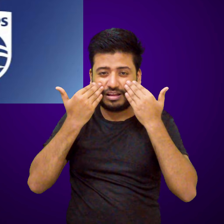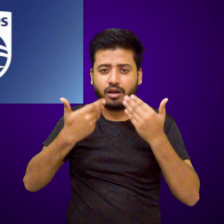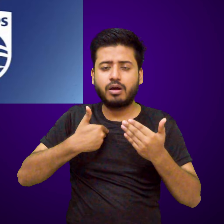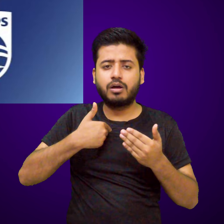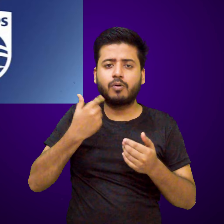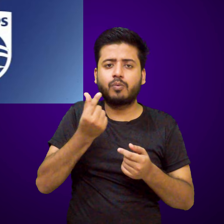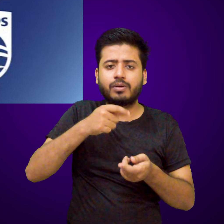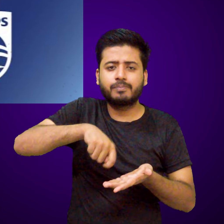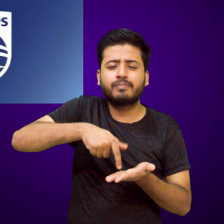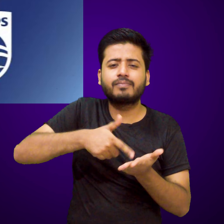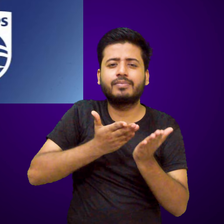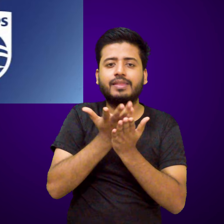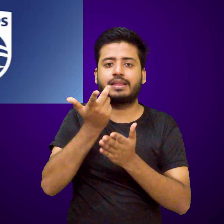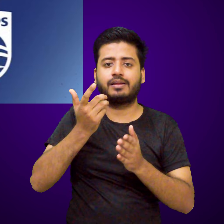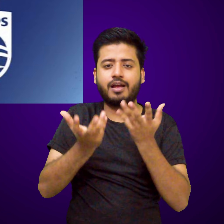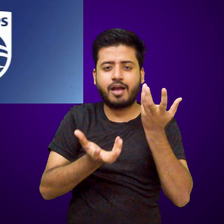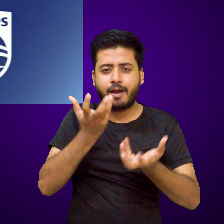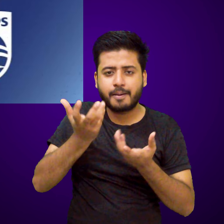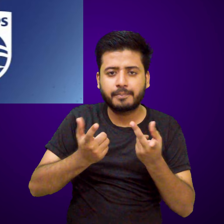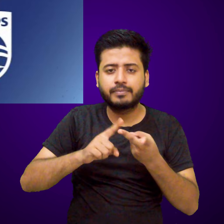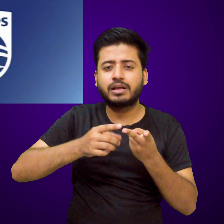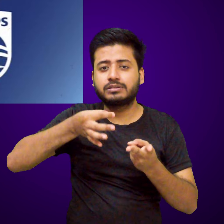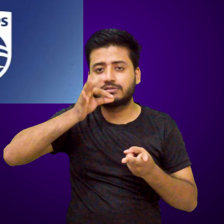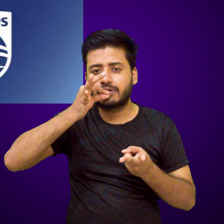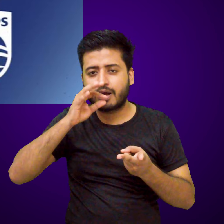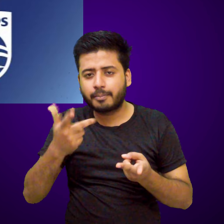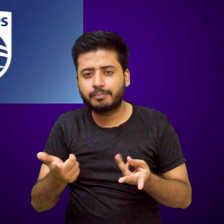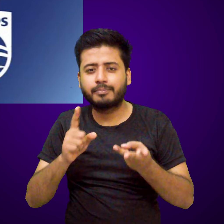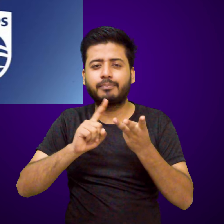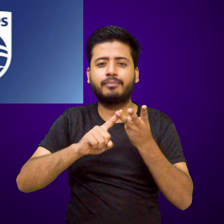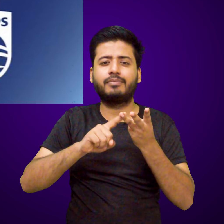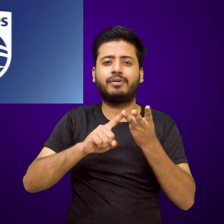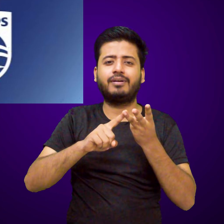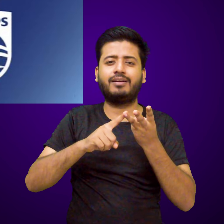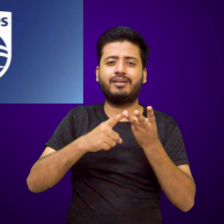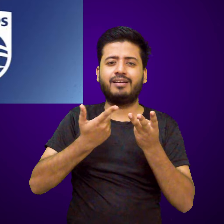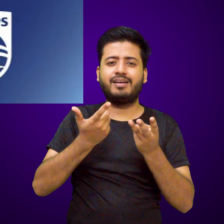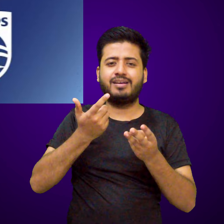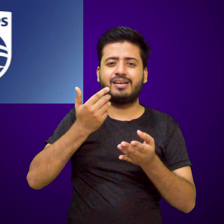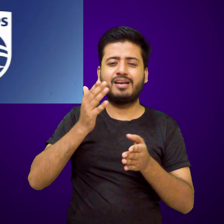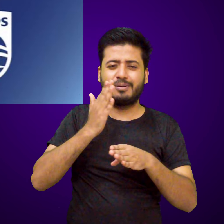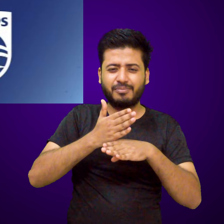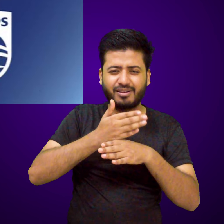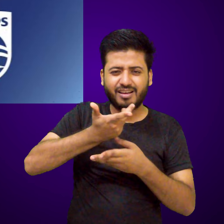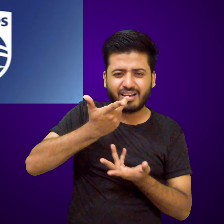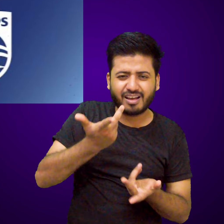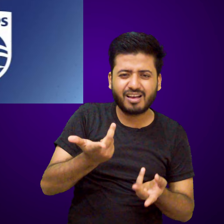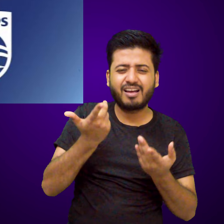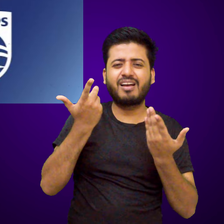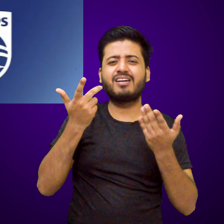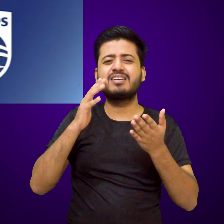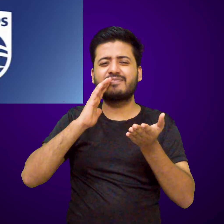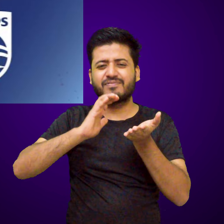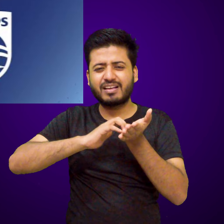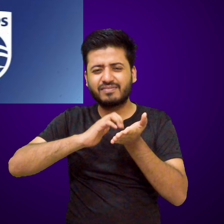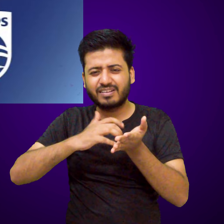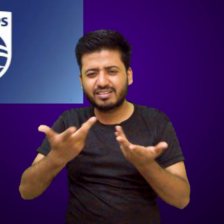is recommended to contact a professional. Locate a service center. Use the Philips Service Center Locator tool on their